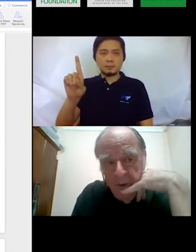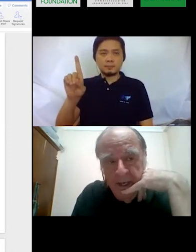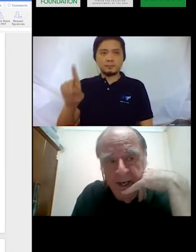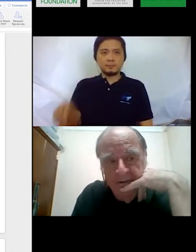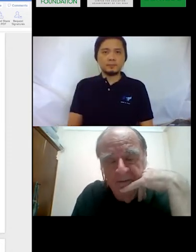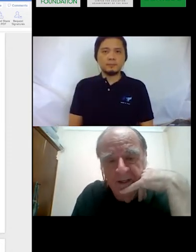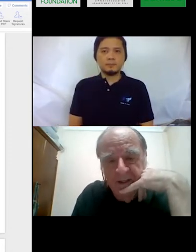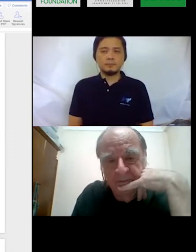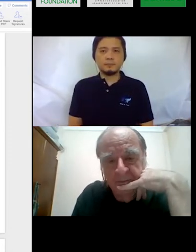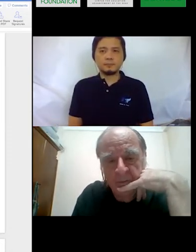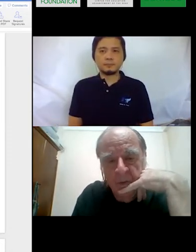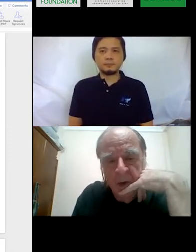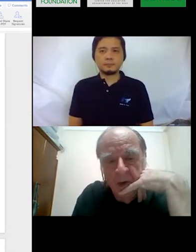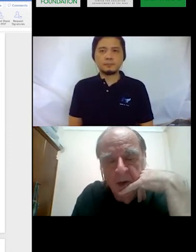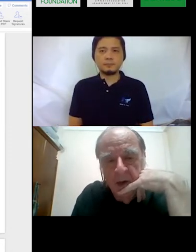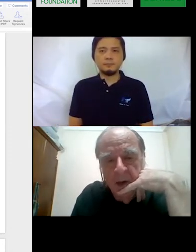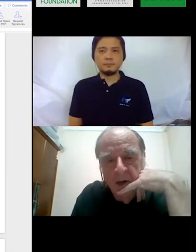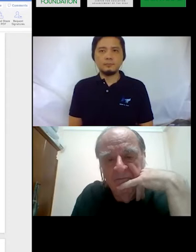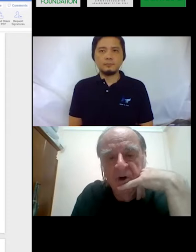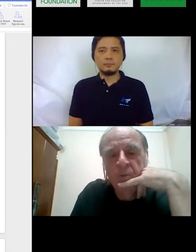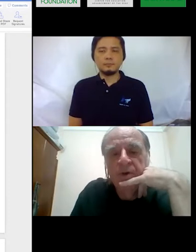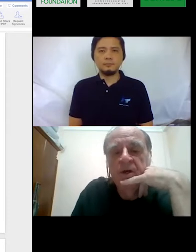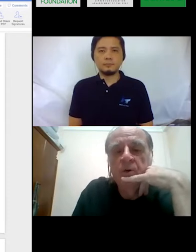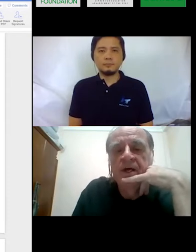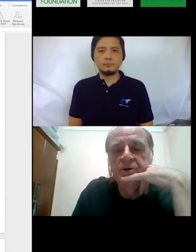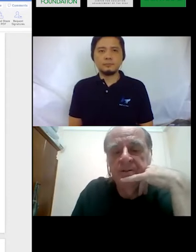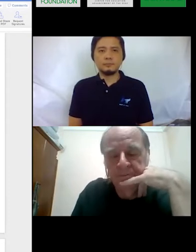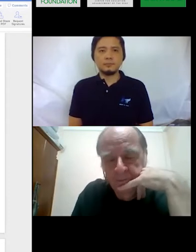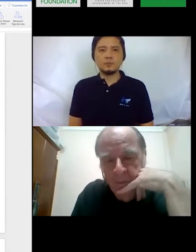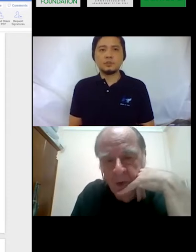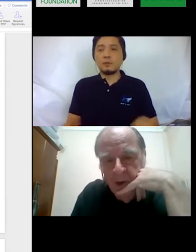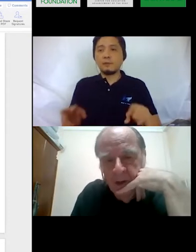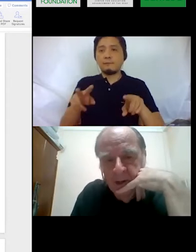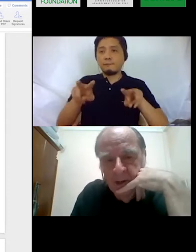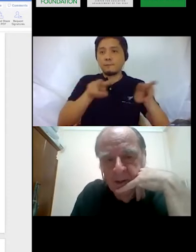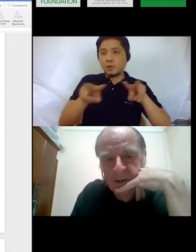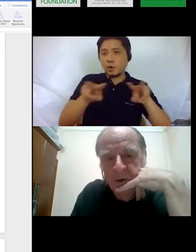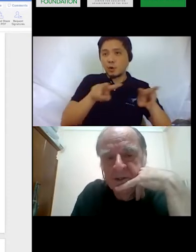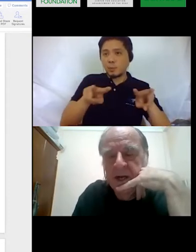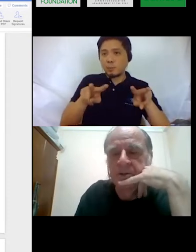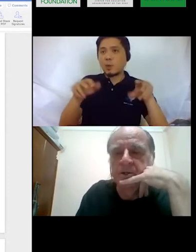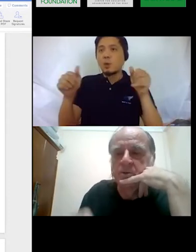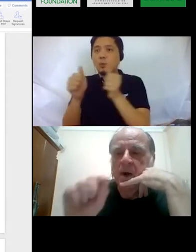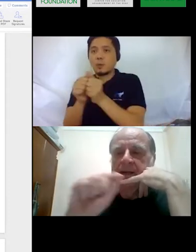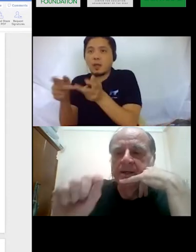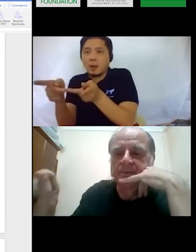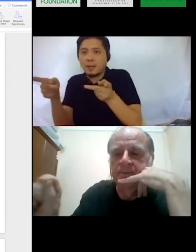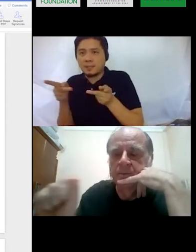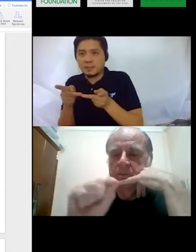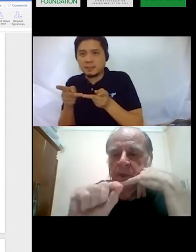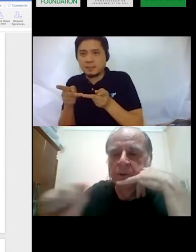we really have a verb with a location. So it's not just